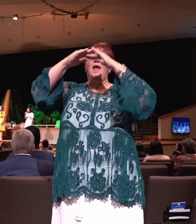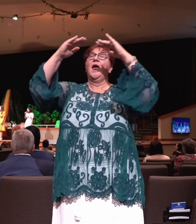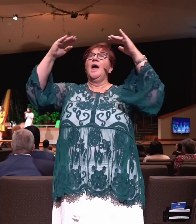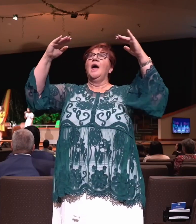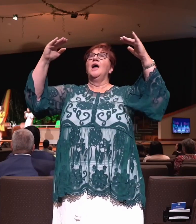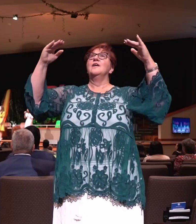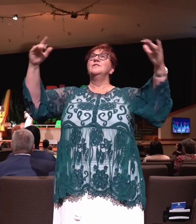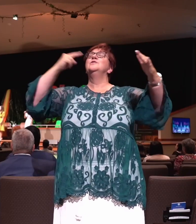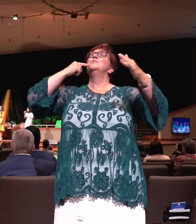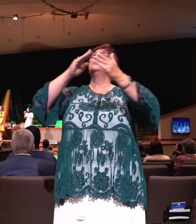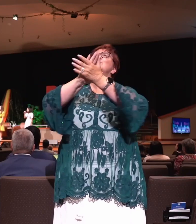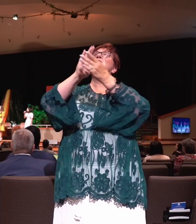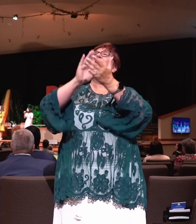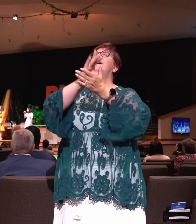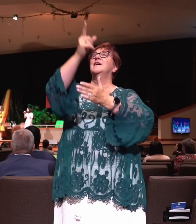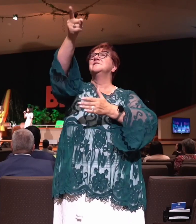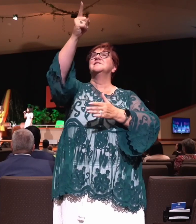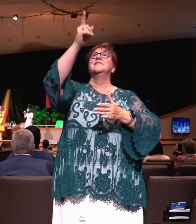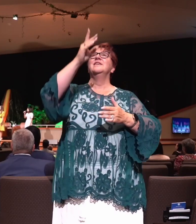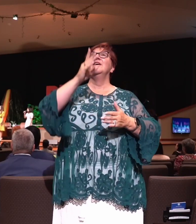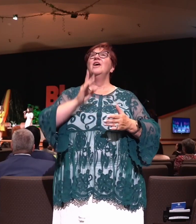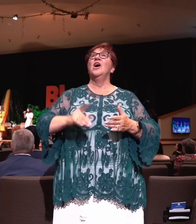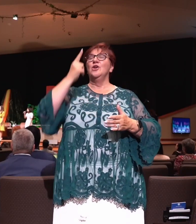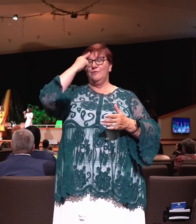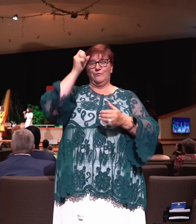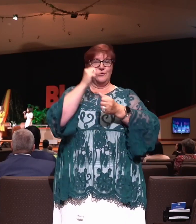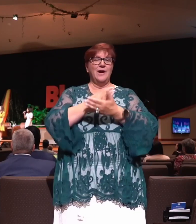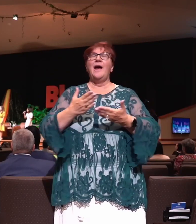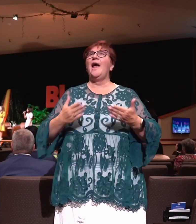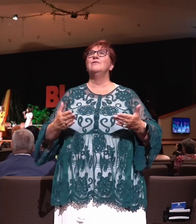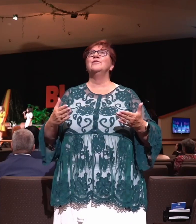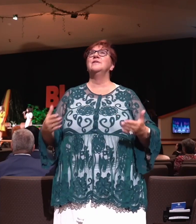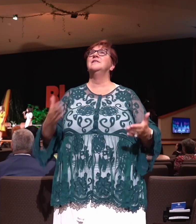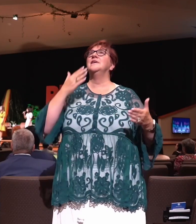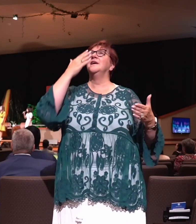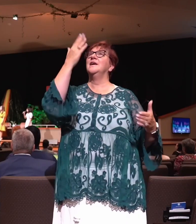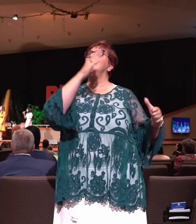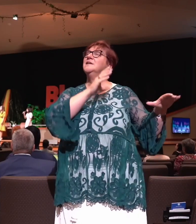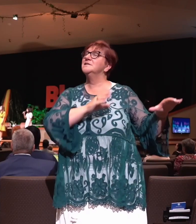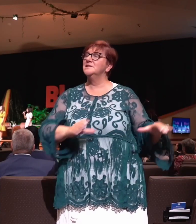I praise God